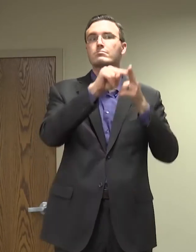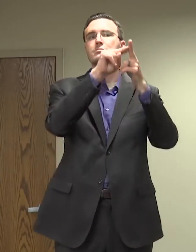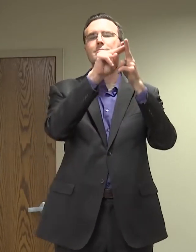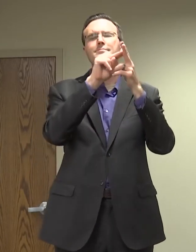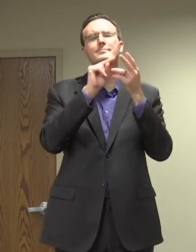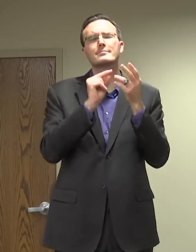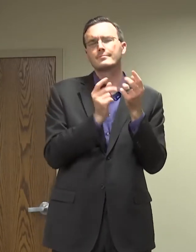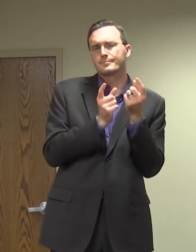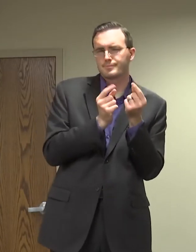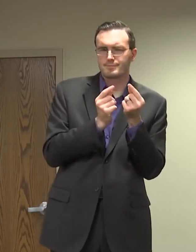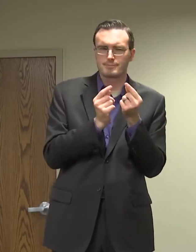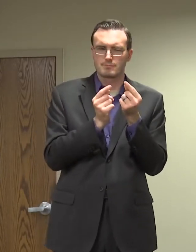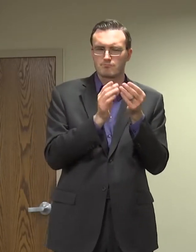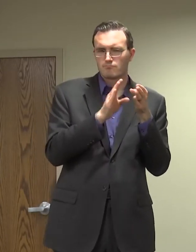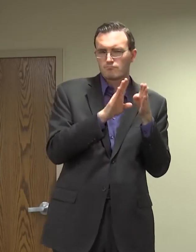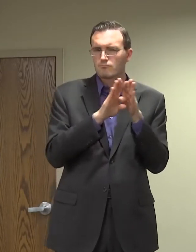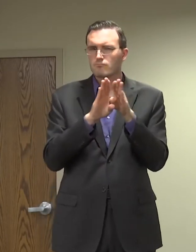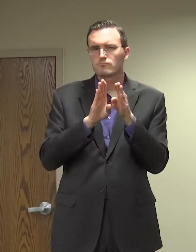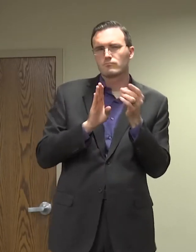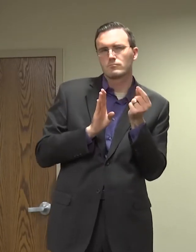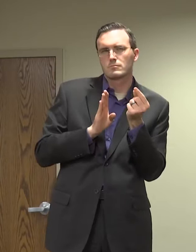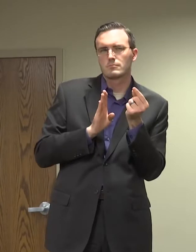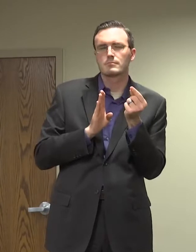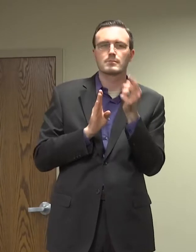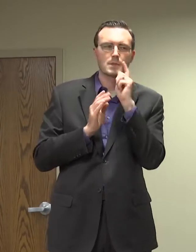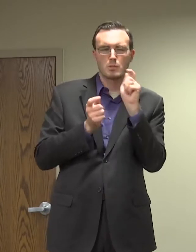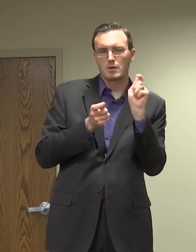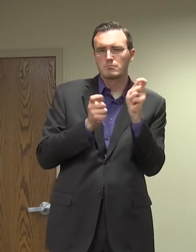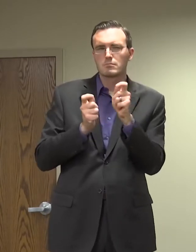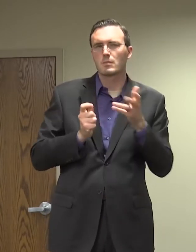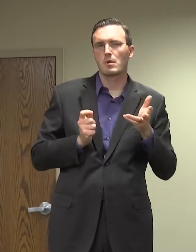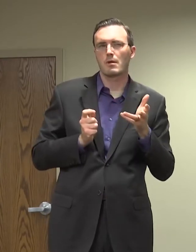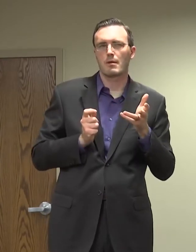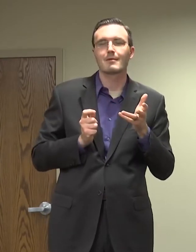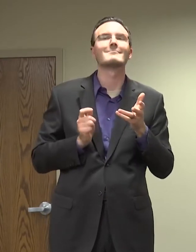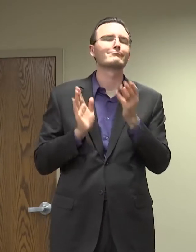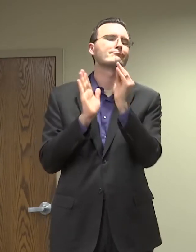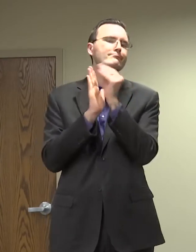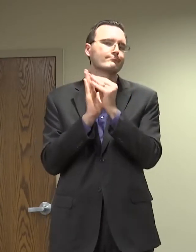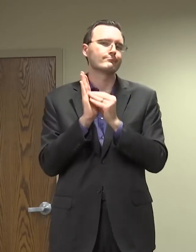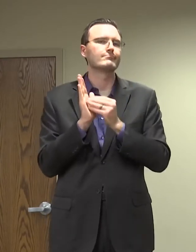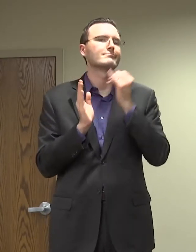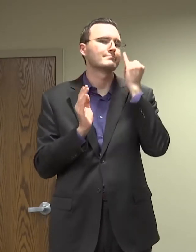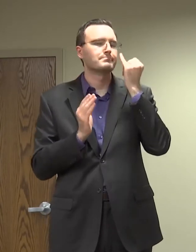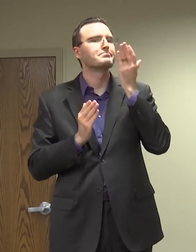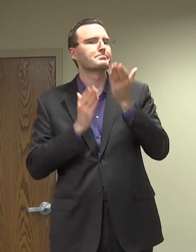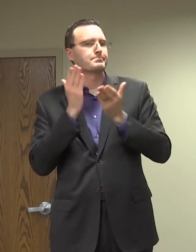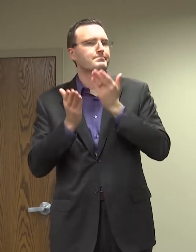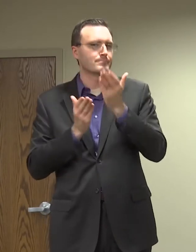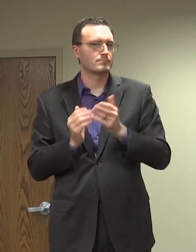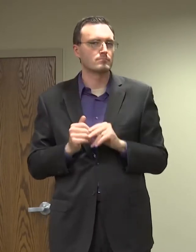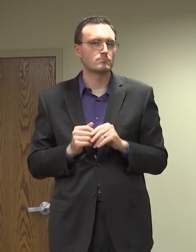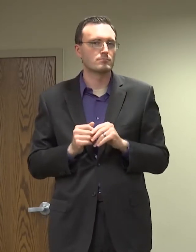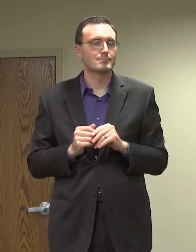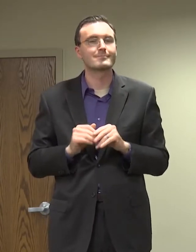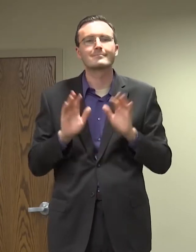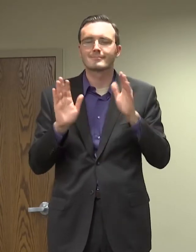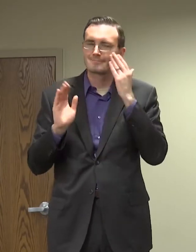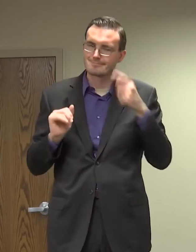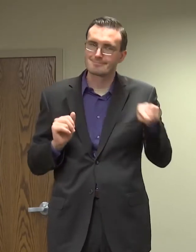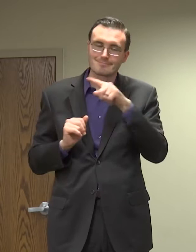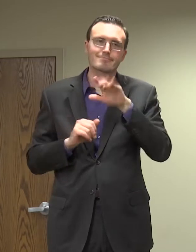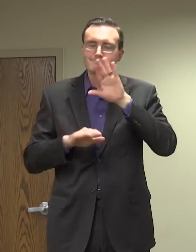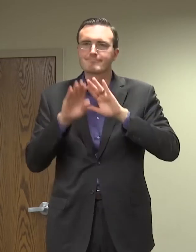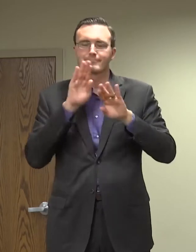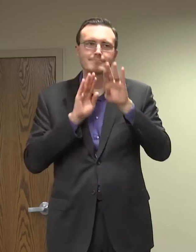COVID-19. And I understand, I share the frustration. This is a long haul marathon, and we're having some